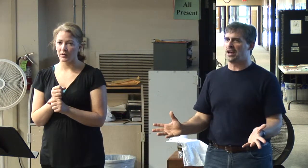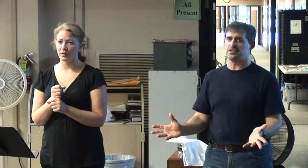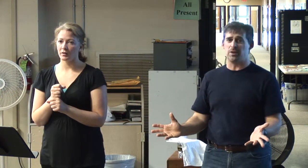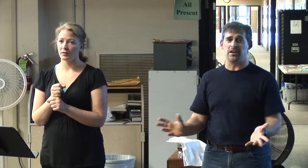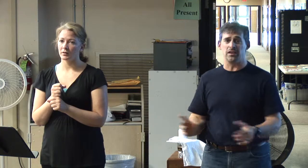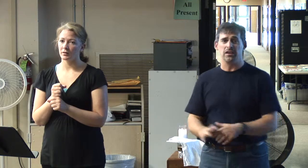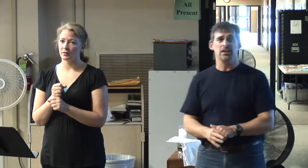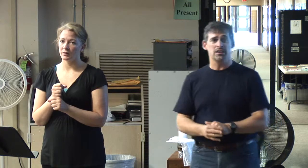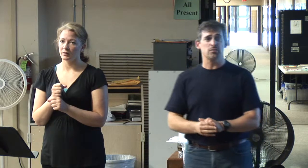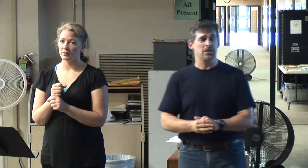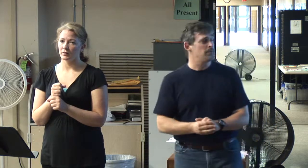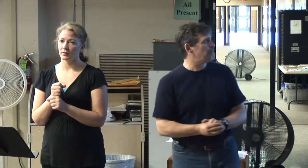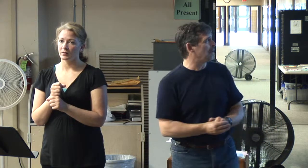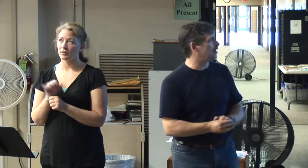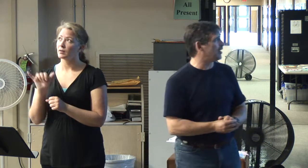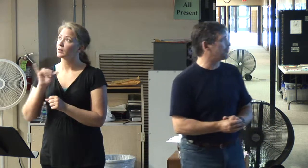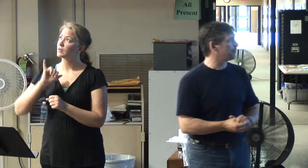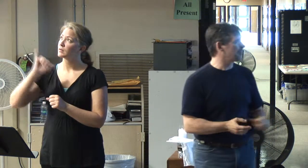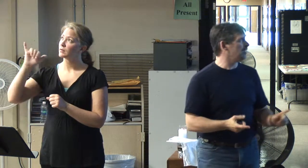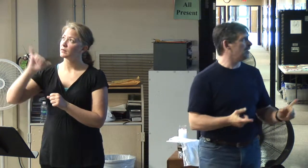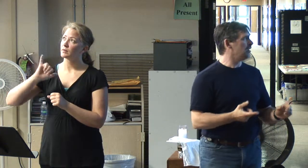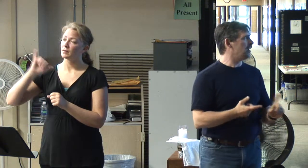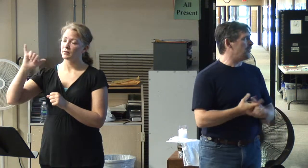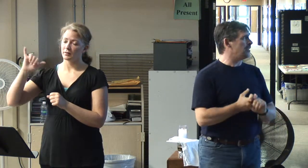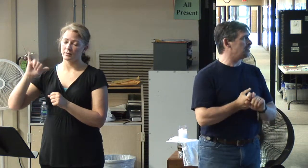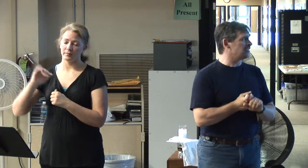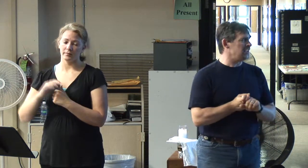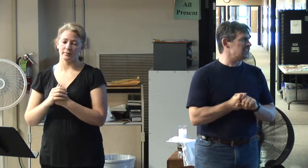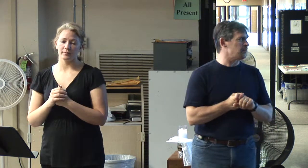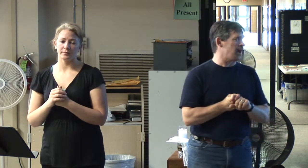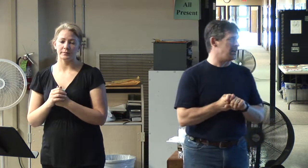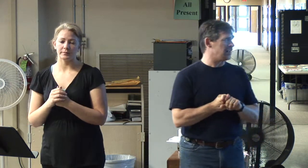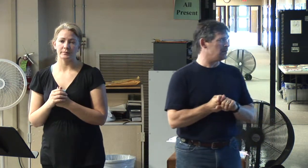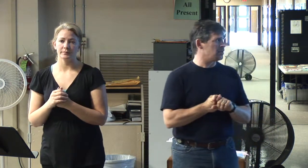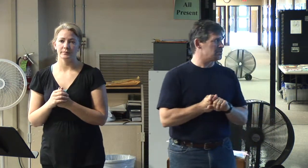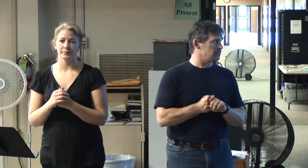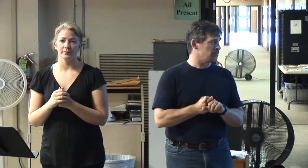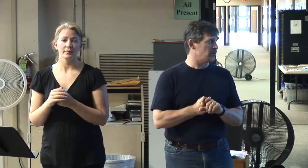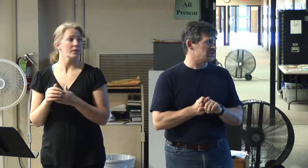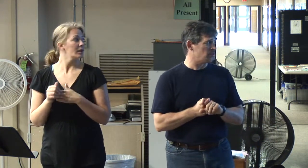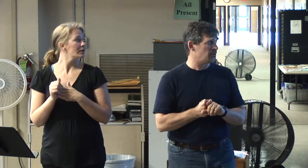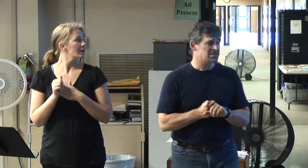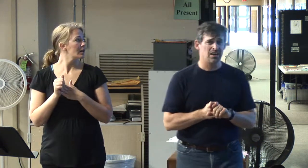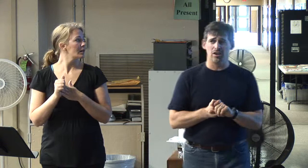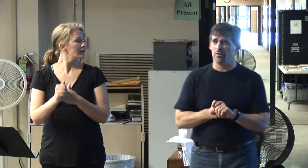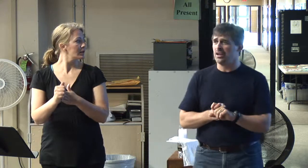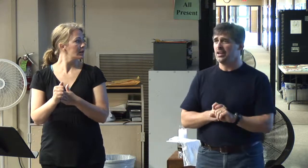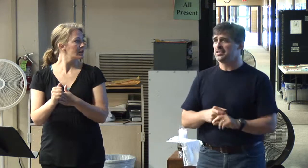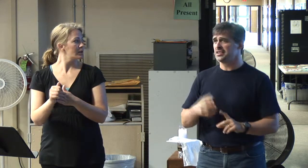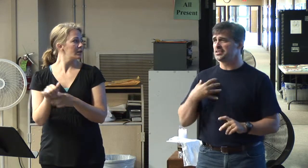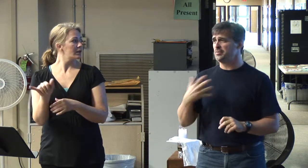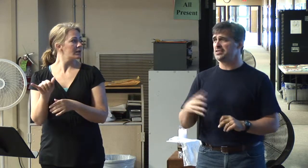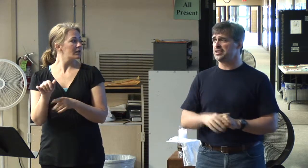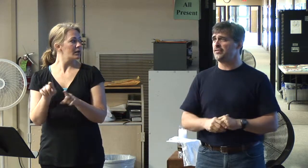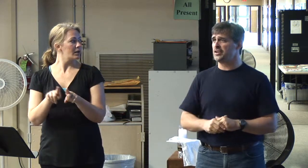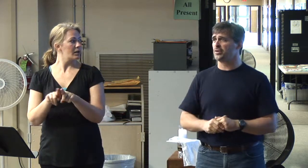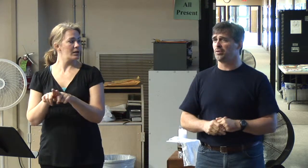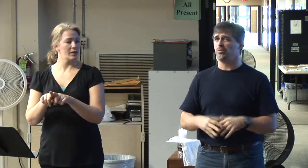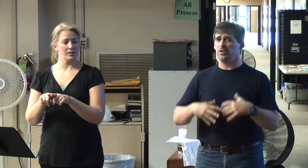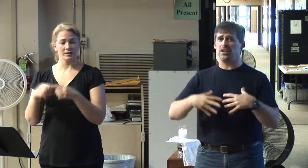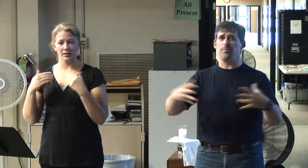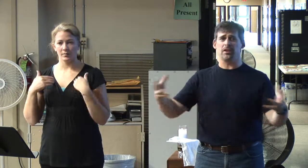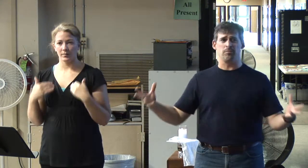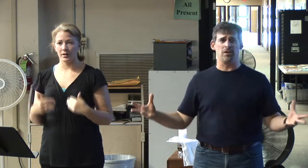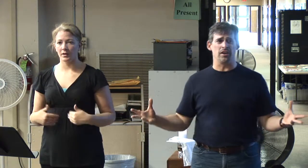this world God is making. So we need to be about that. And then to lead as a body. And I'm going to explore this more, but to say, you know, it's not just me as an